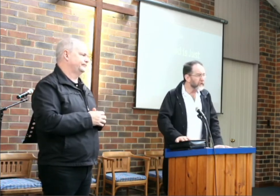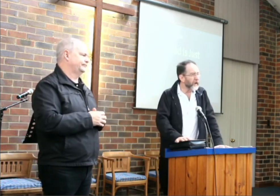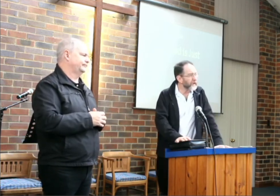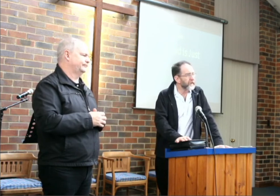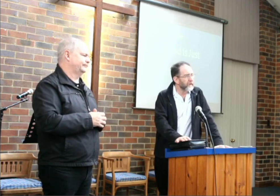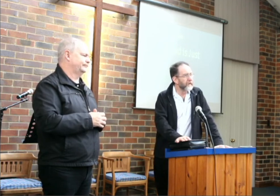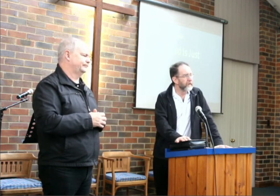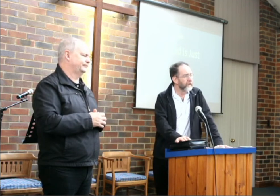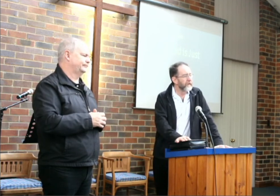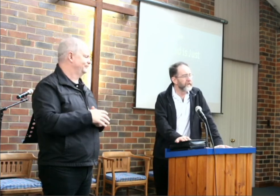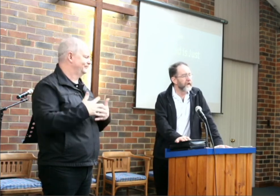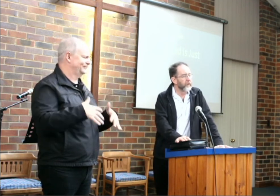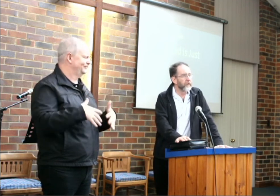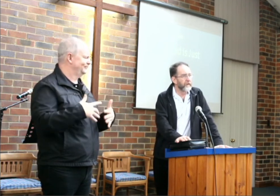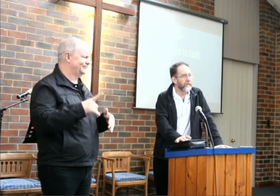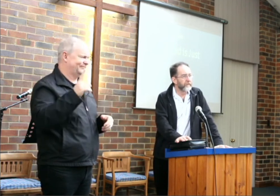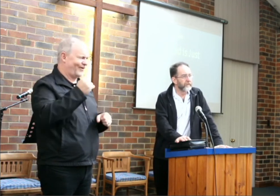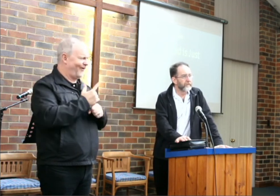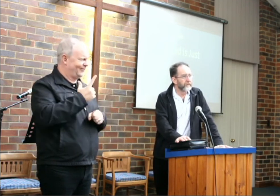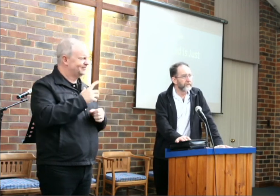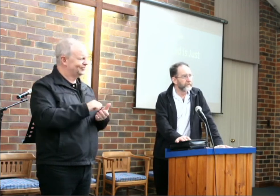How just is our God?